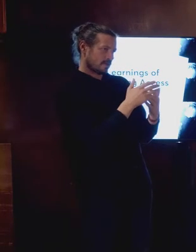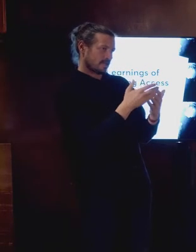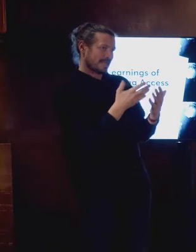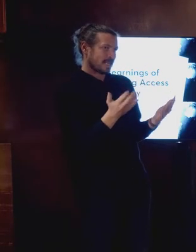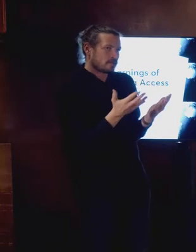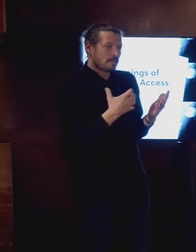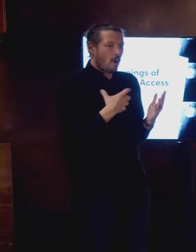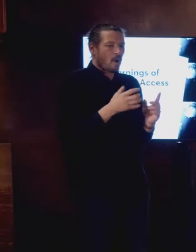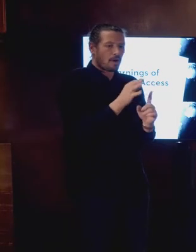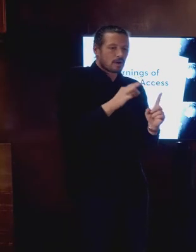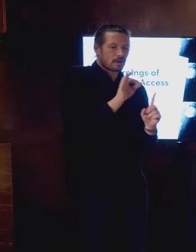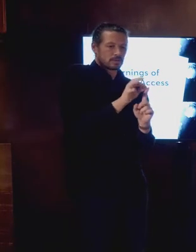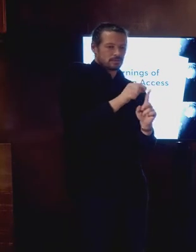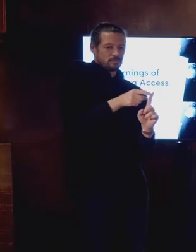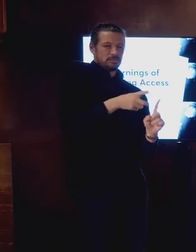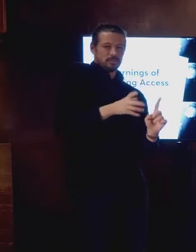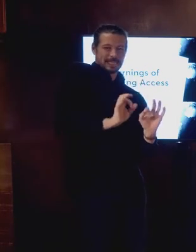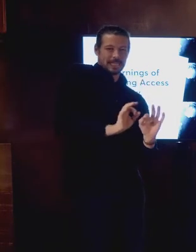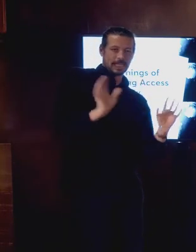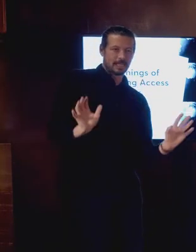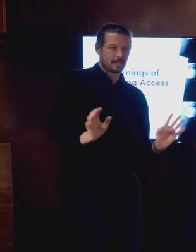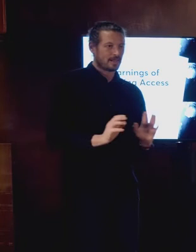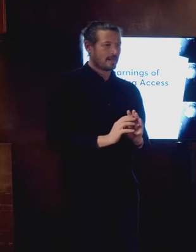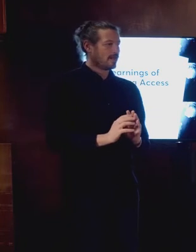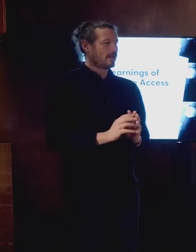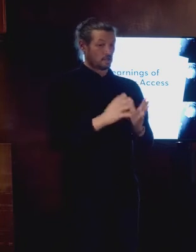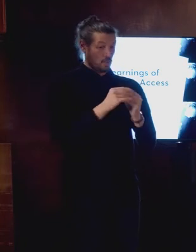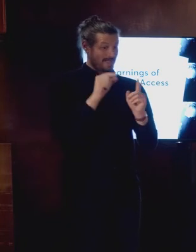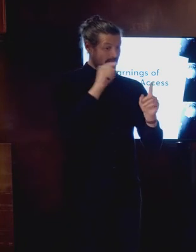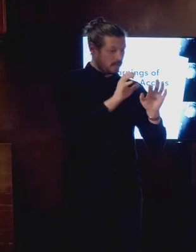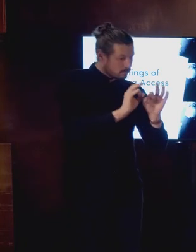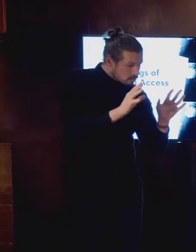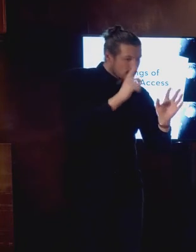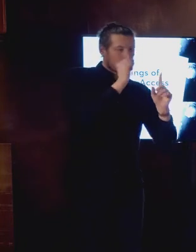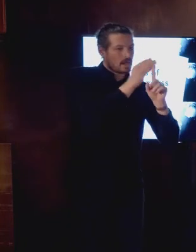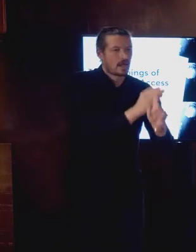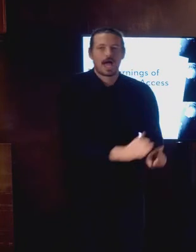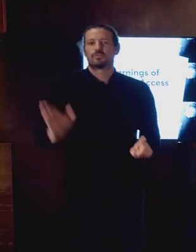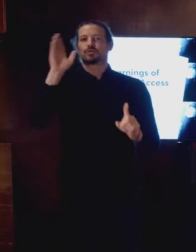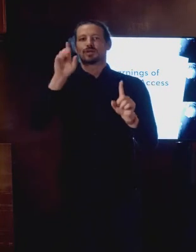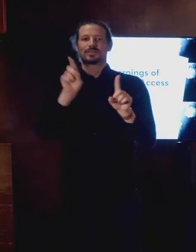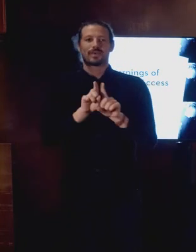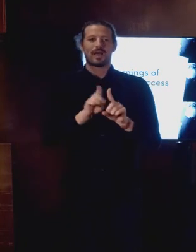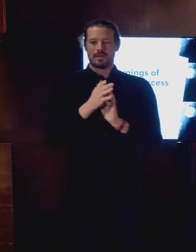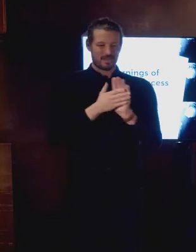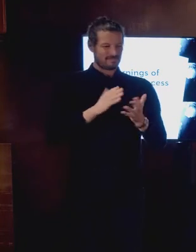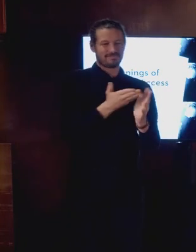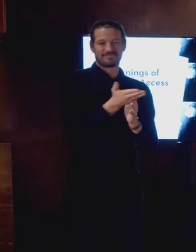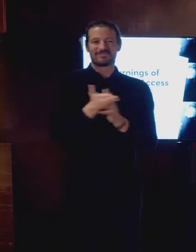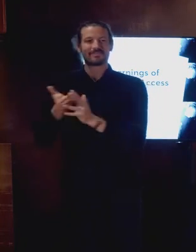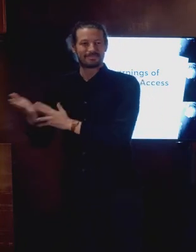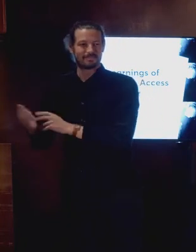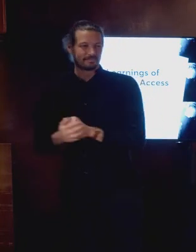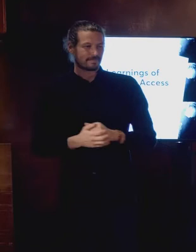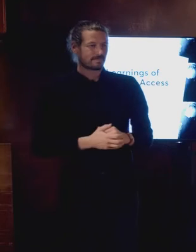bit... more precise. So then, You can have the abstract. Exactly. You know? All of a sudden, the abstract. There was an in for people because I think